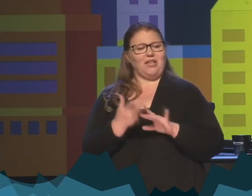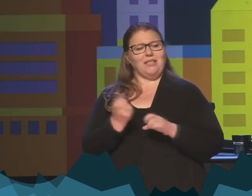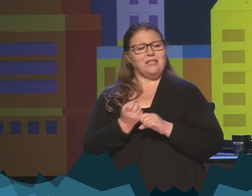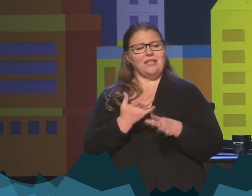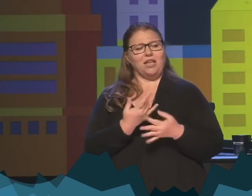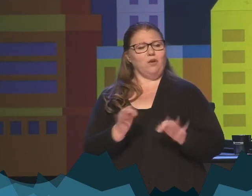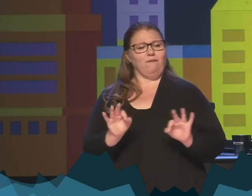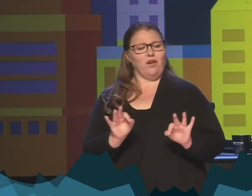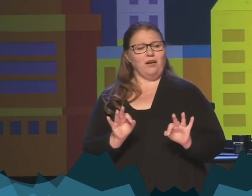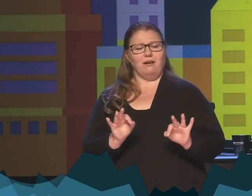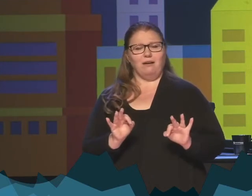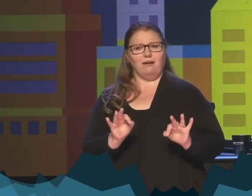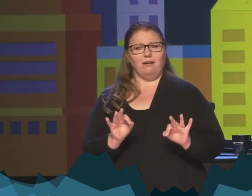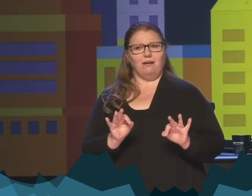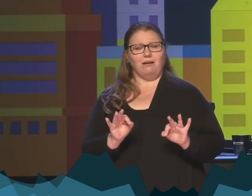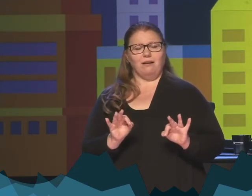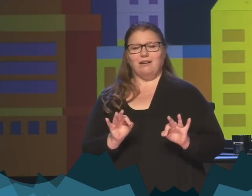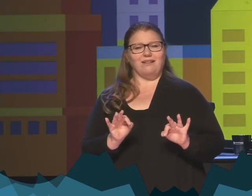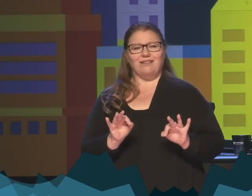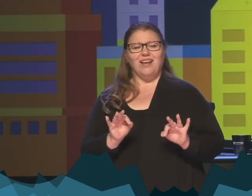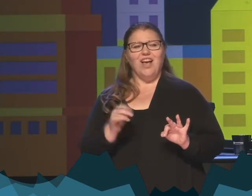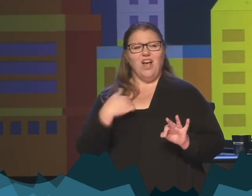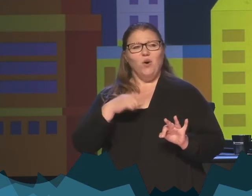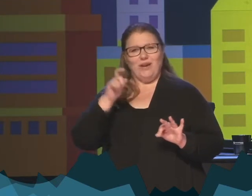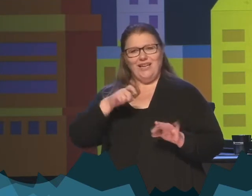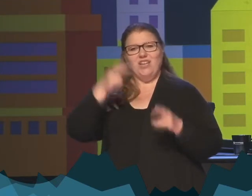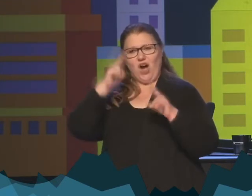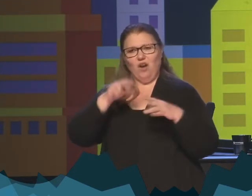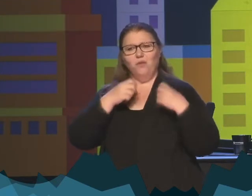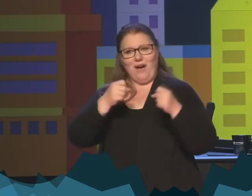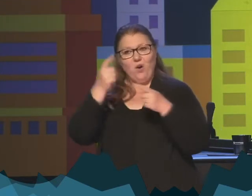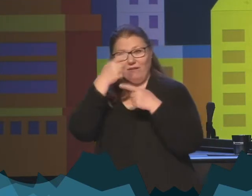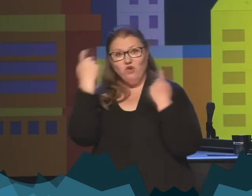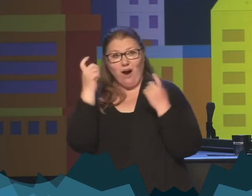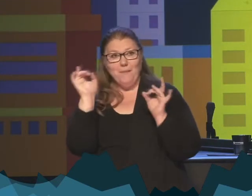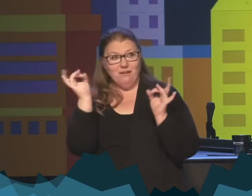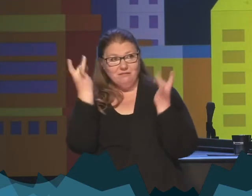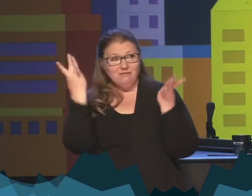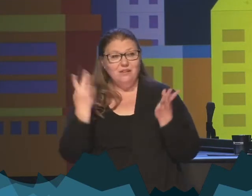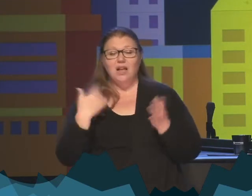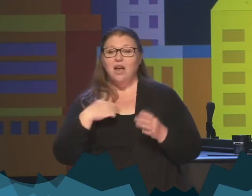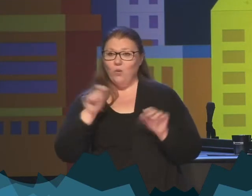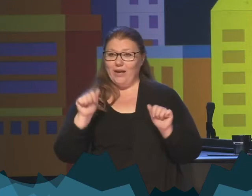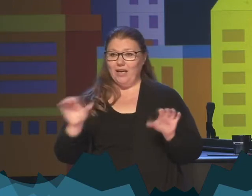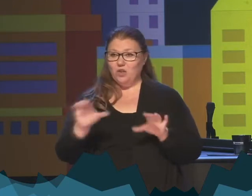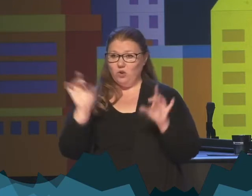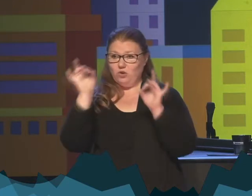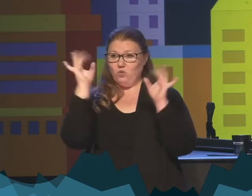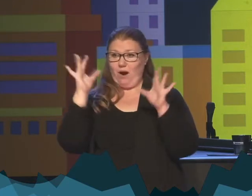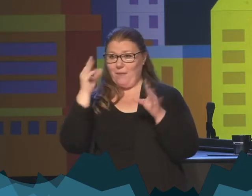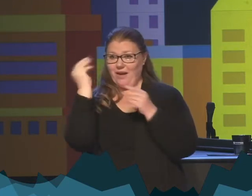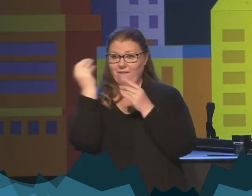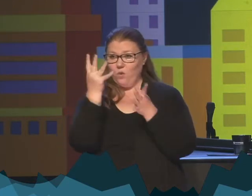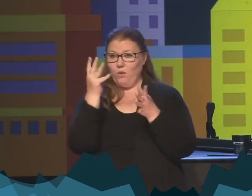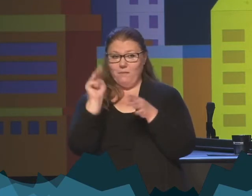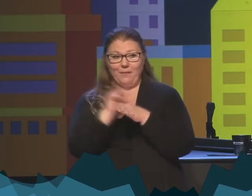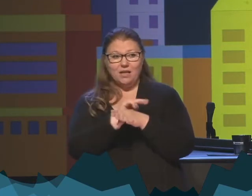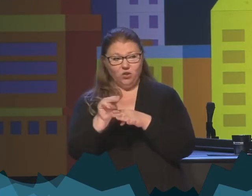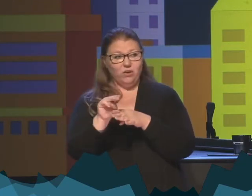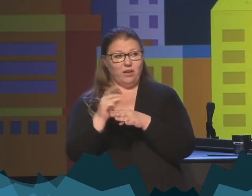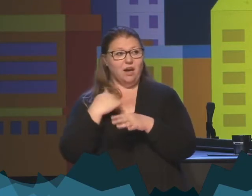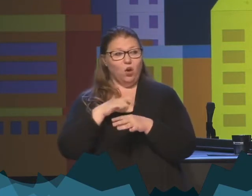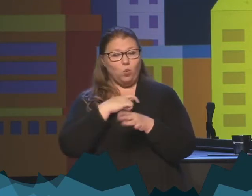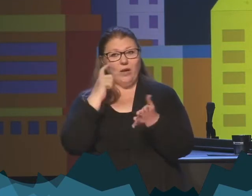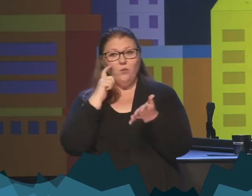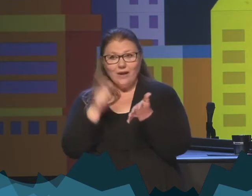free. I think we have to honor the power of trauma. And we can do trauma-informed ministry. And we